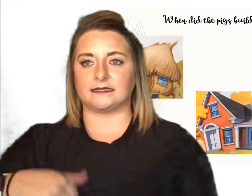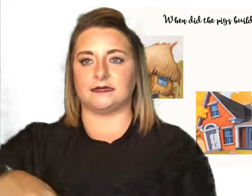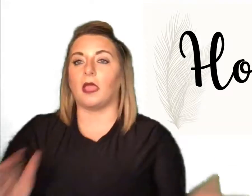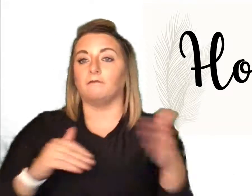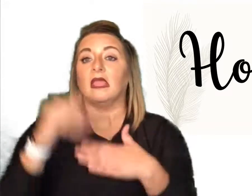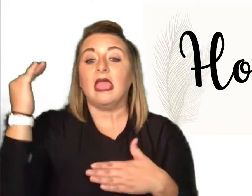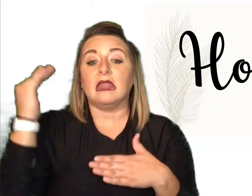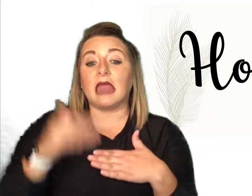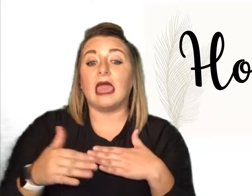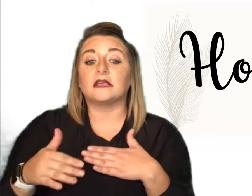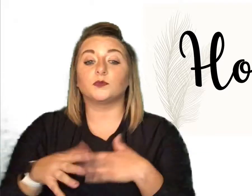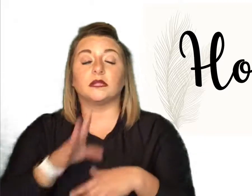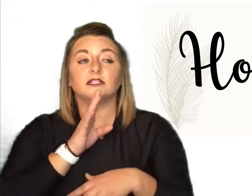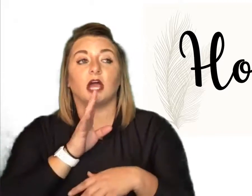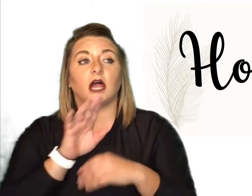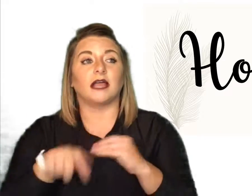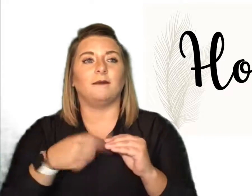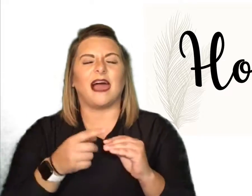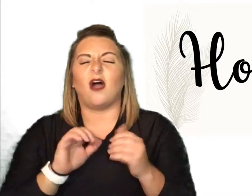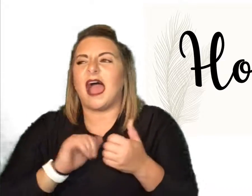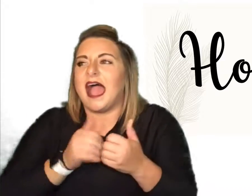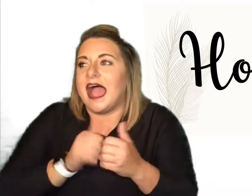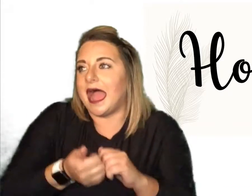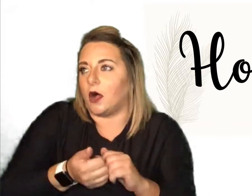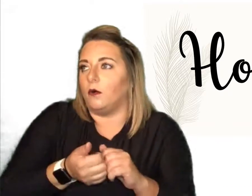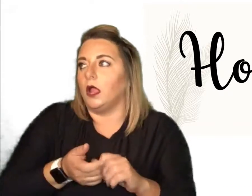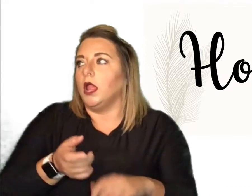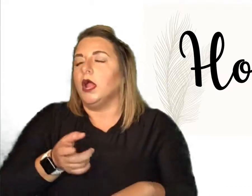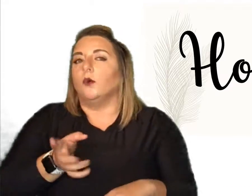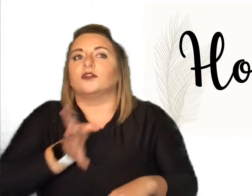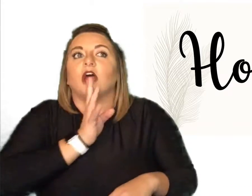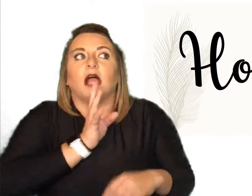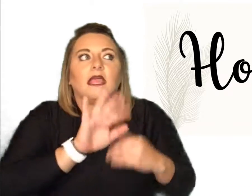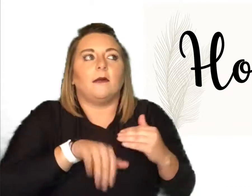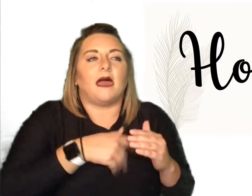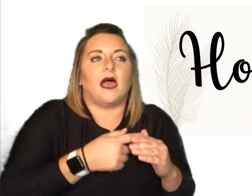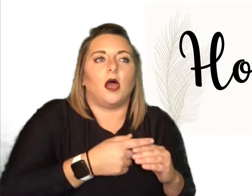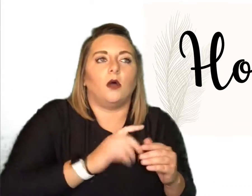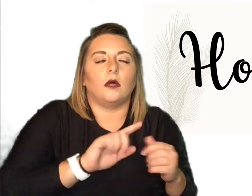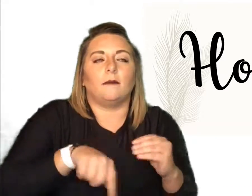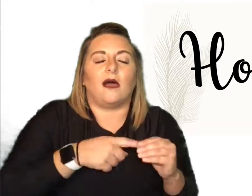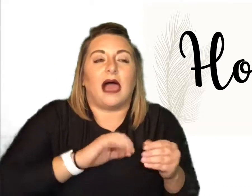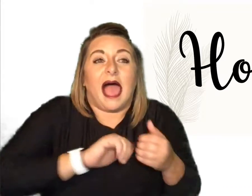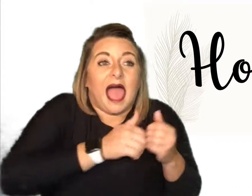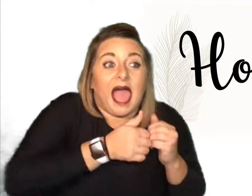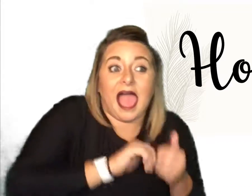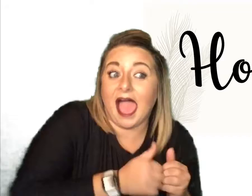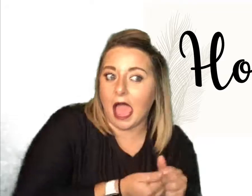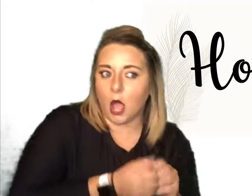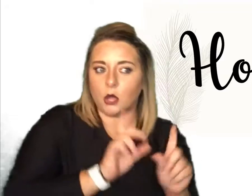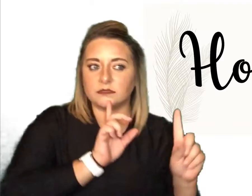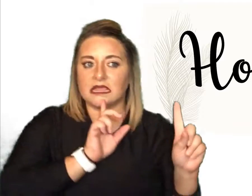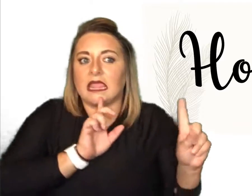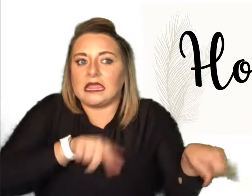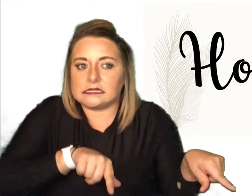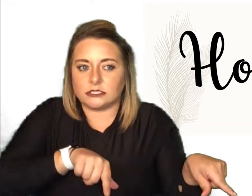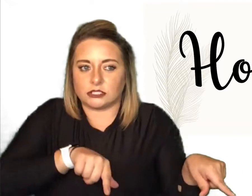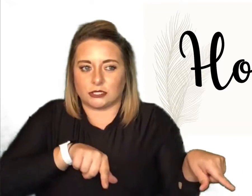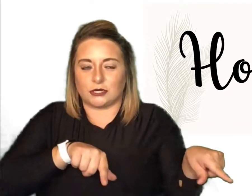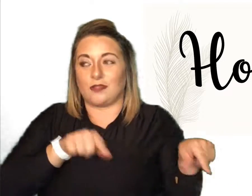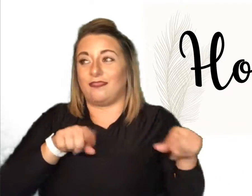right, next. Okay. Next, we're going to talk about how. We're talking about how